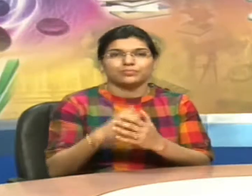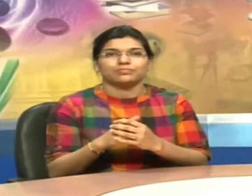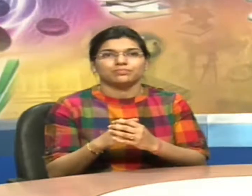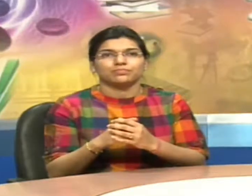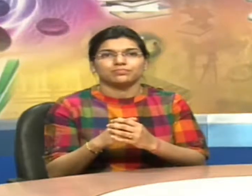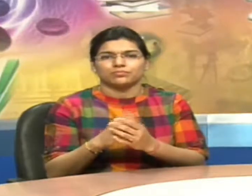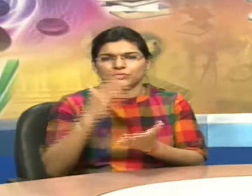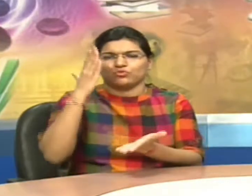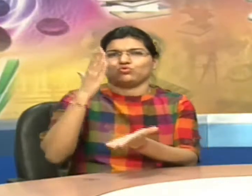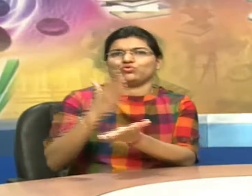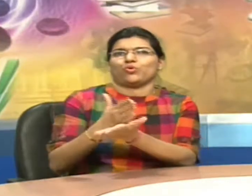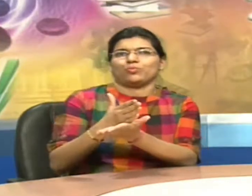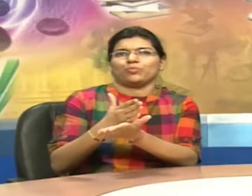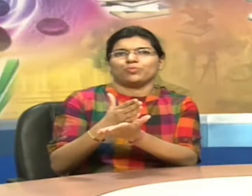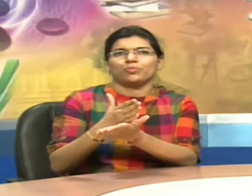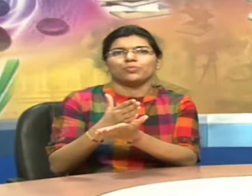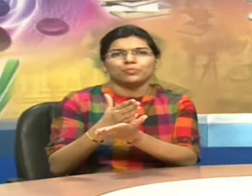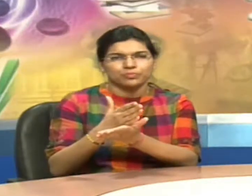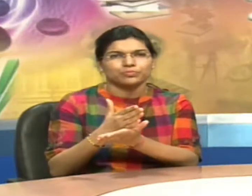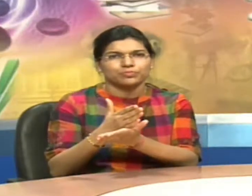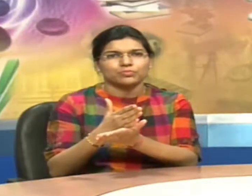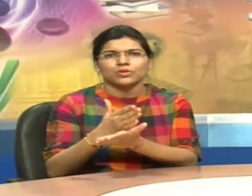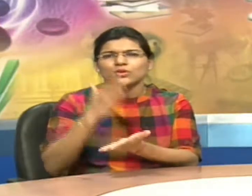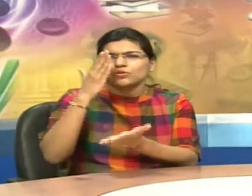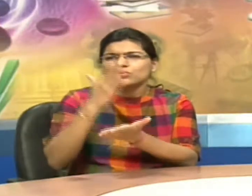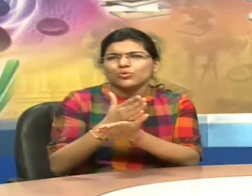Seventh, stop, cut down.